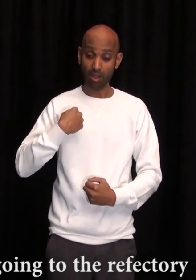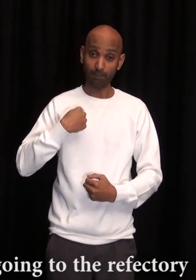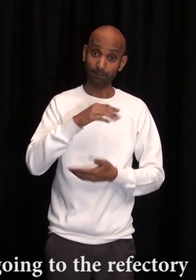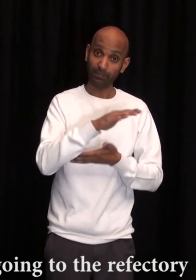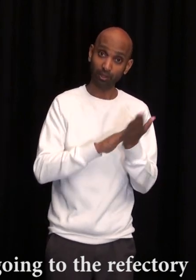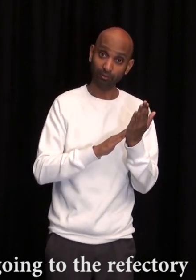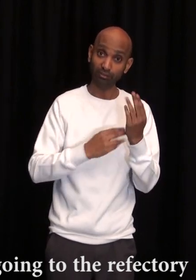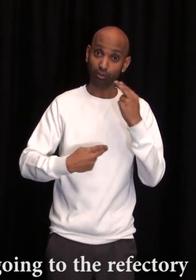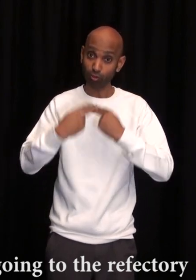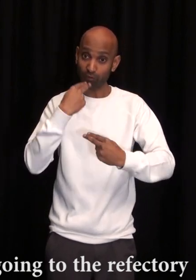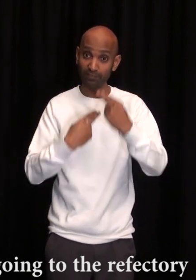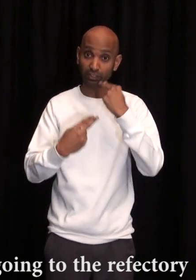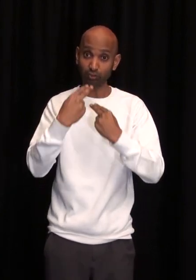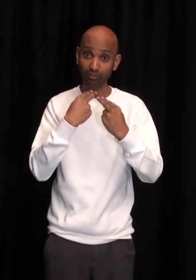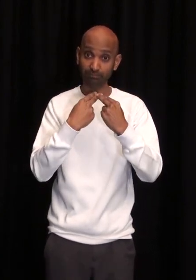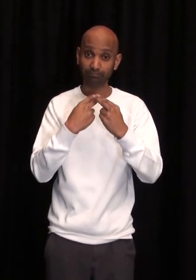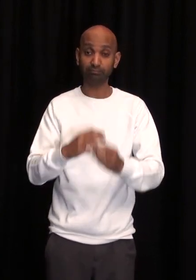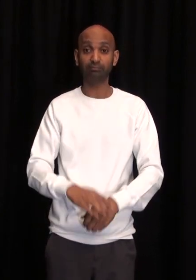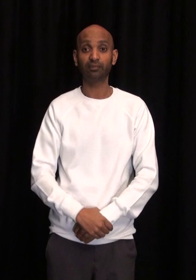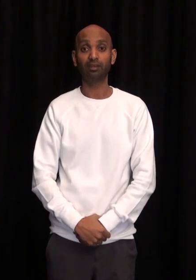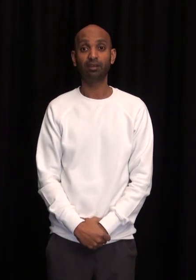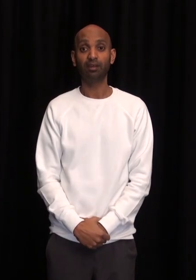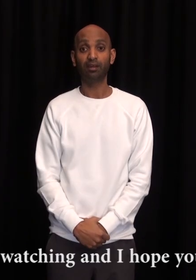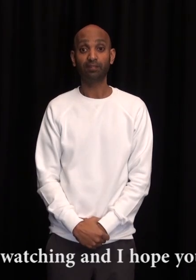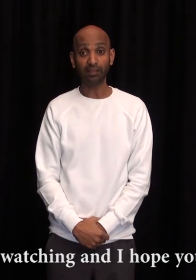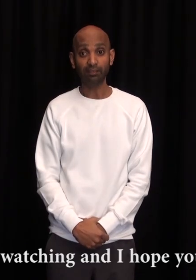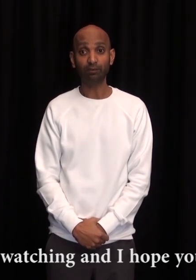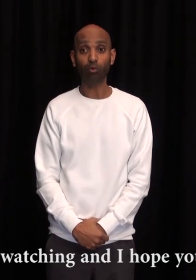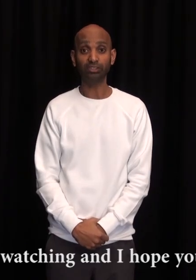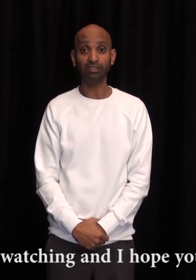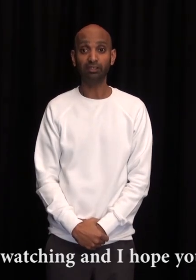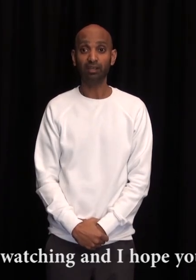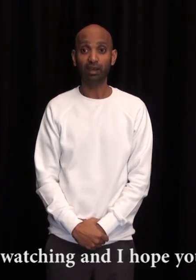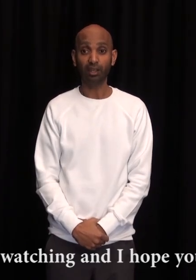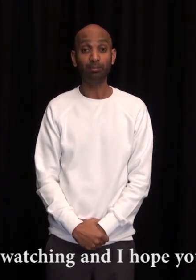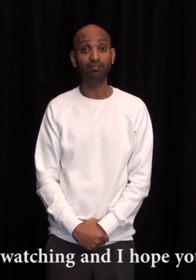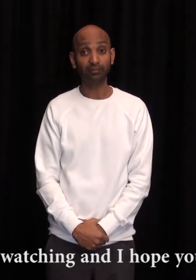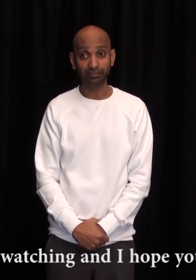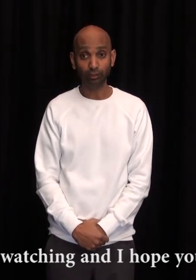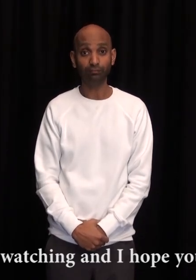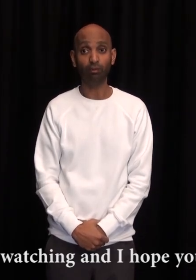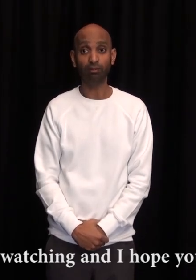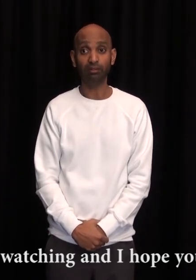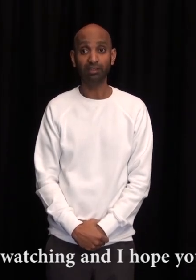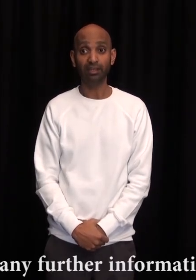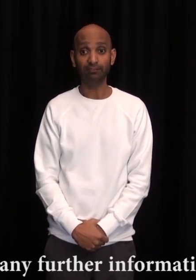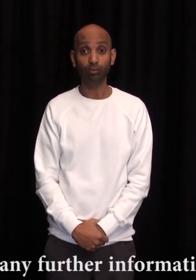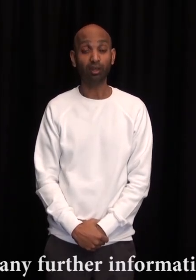I'm going to the refectory. Thank you for watching and I hope you found this useful. If you would like